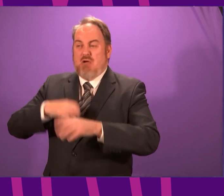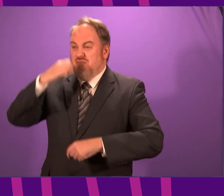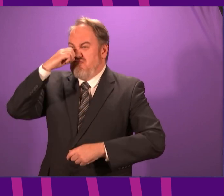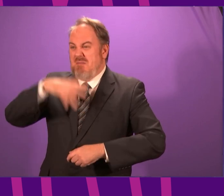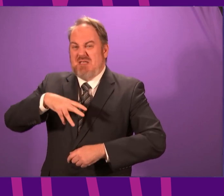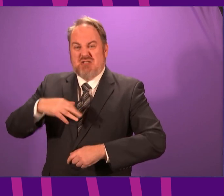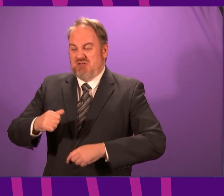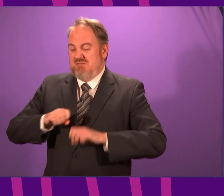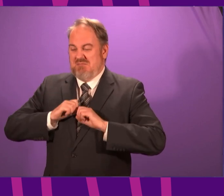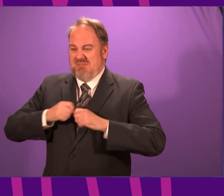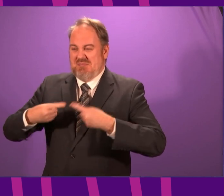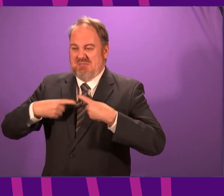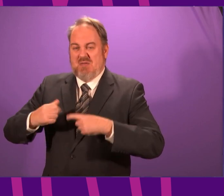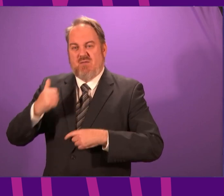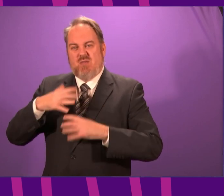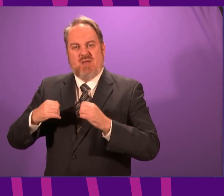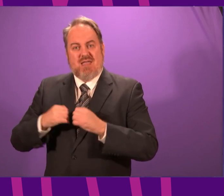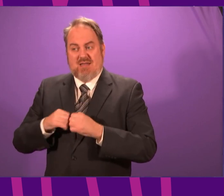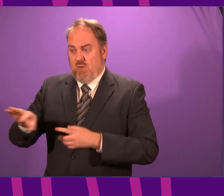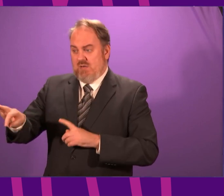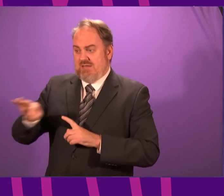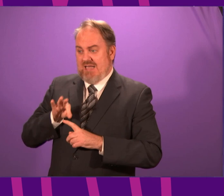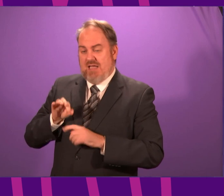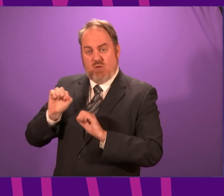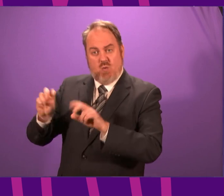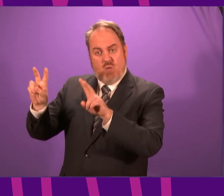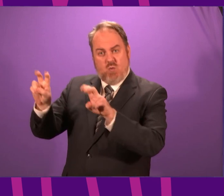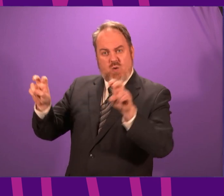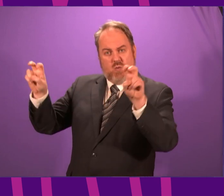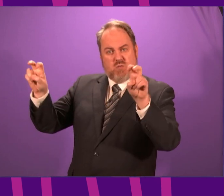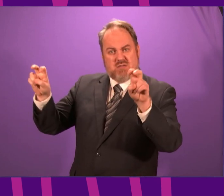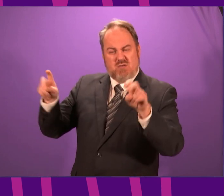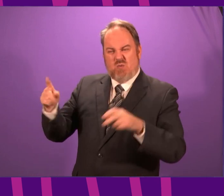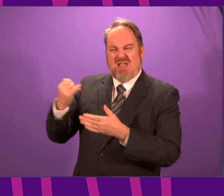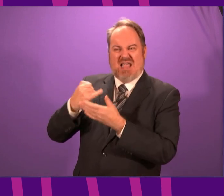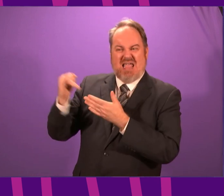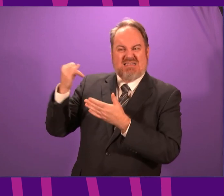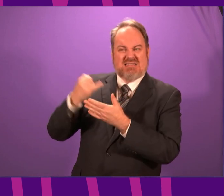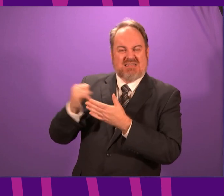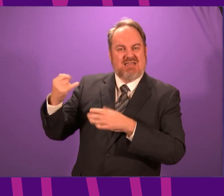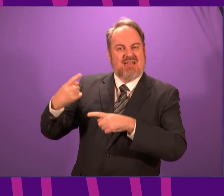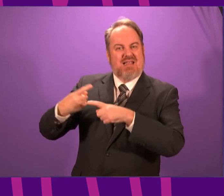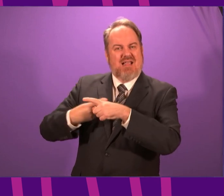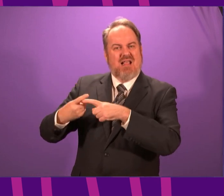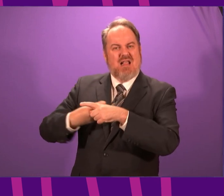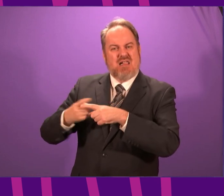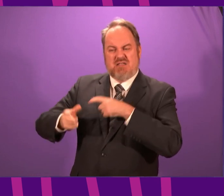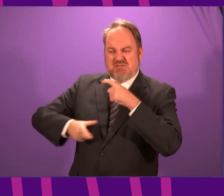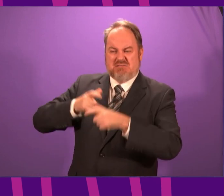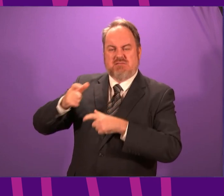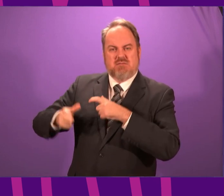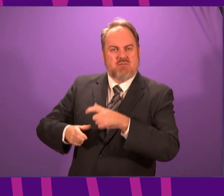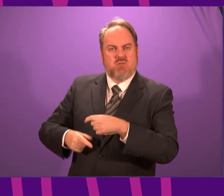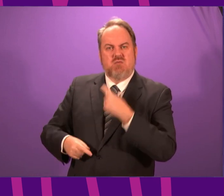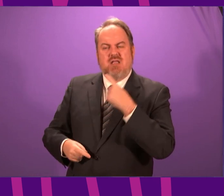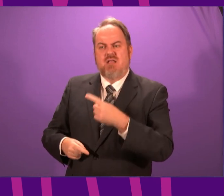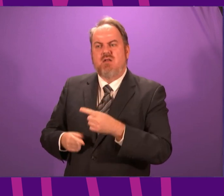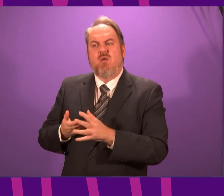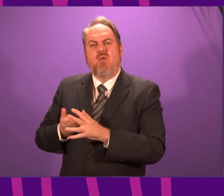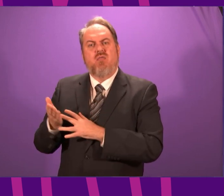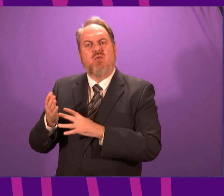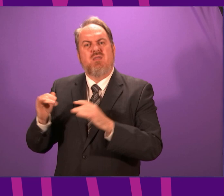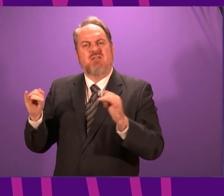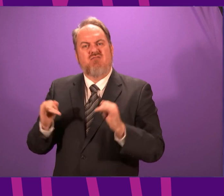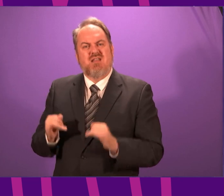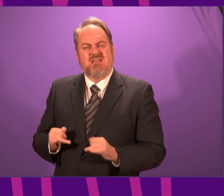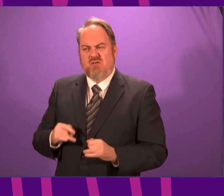the weekend. And I quote from Mr Rennie, anti-English rhetoric has reared its ugly head at different points throughout this crisis and there is